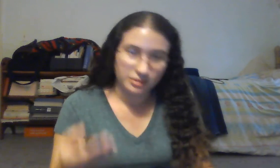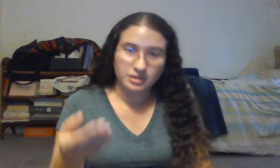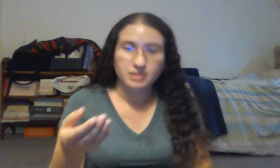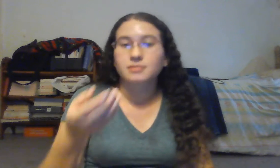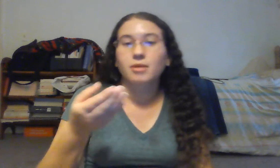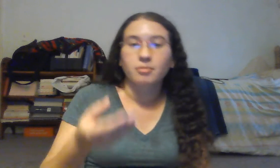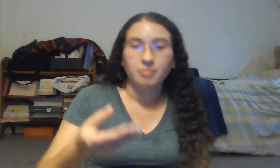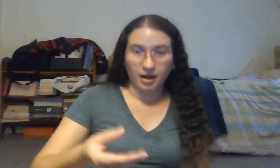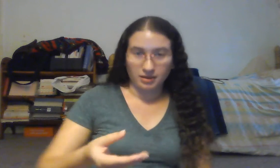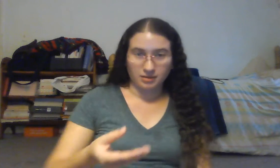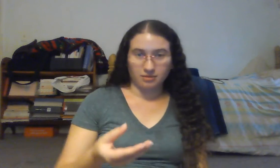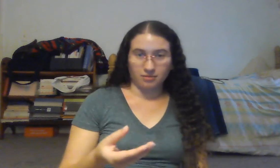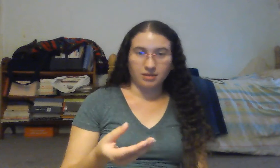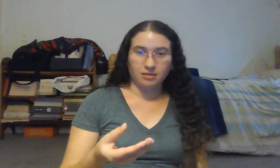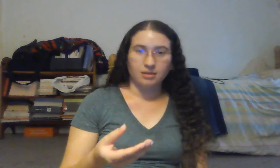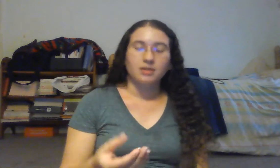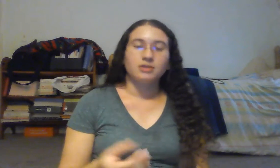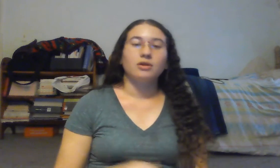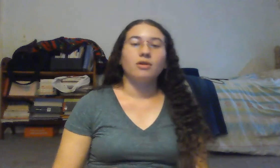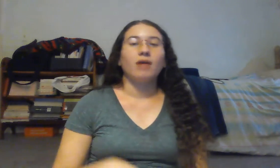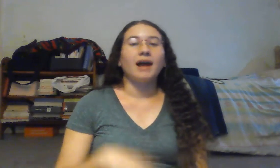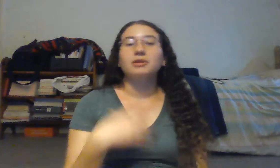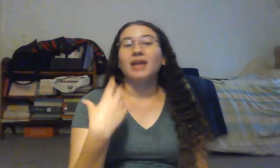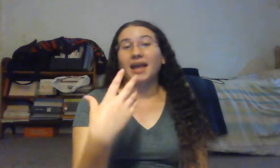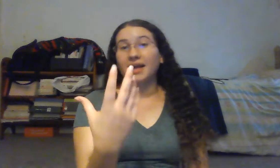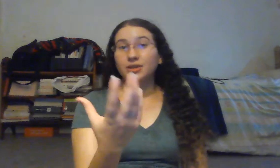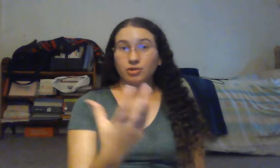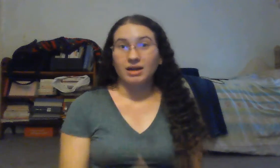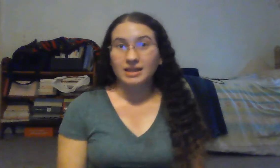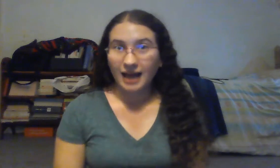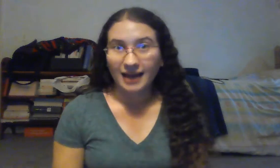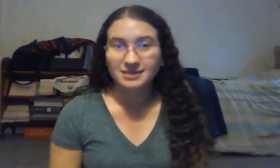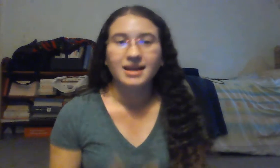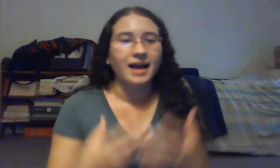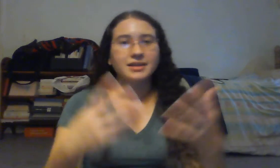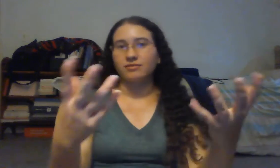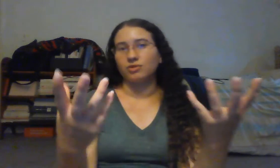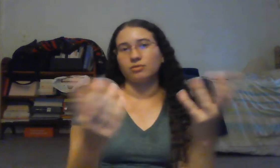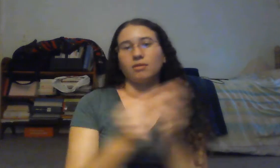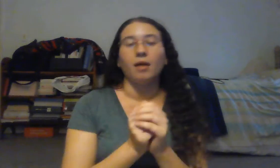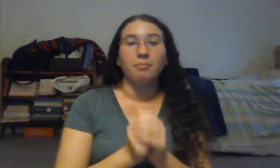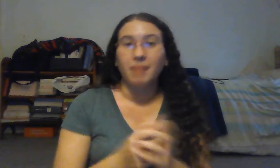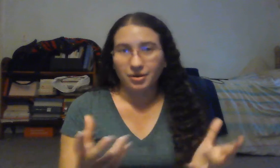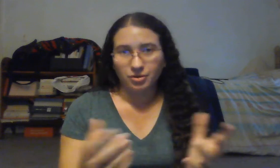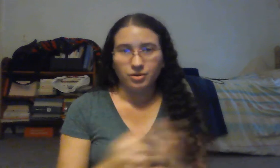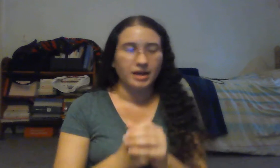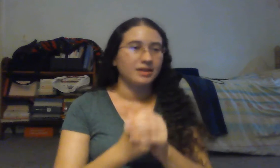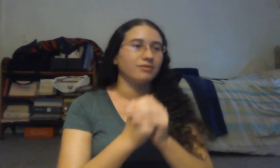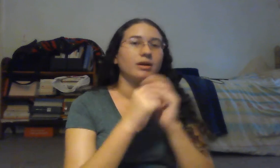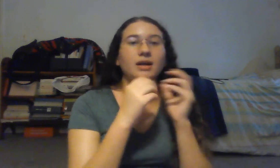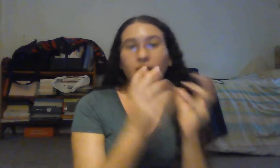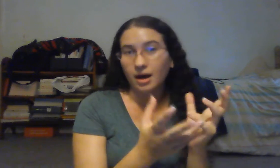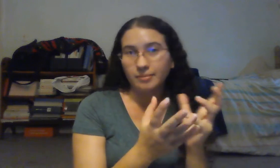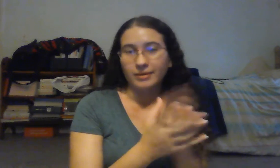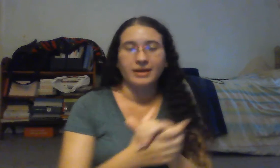a small box, right? So I could hand you a glass. I give you a bottle, or I give you a cup, or I give